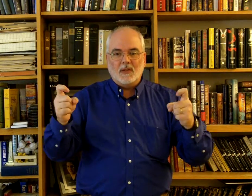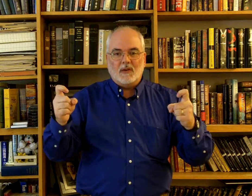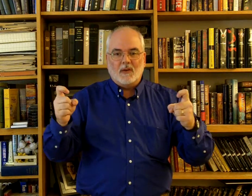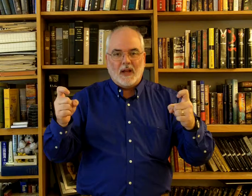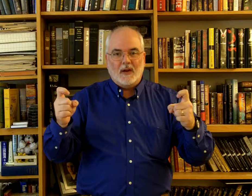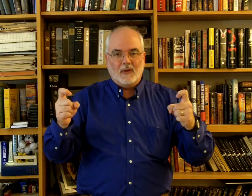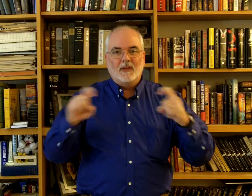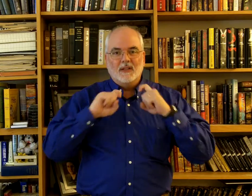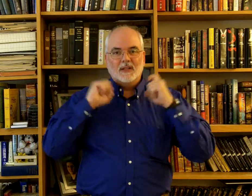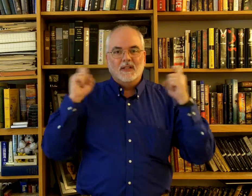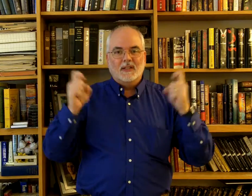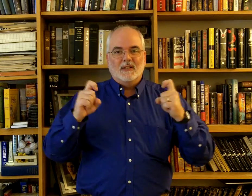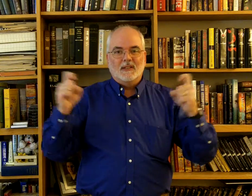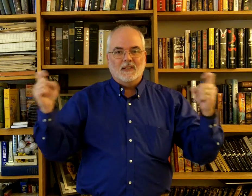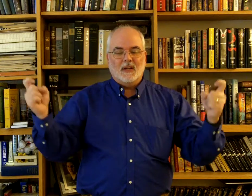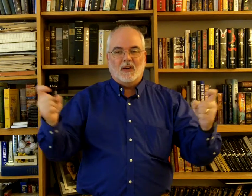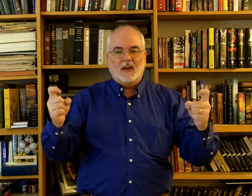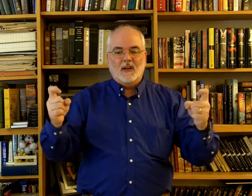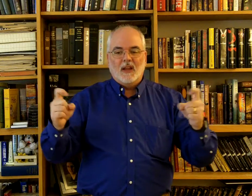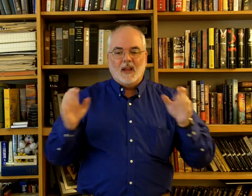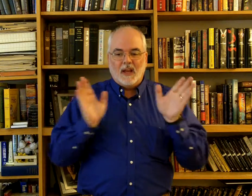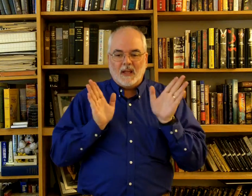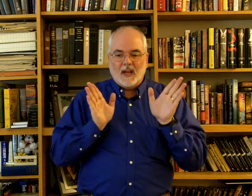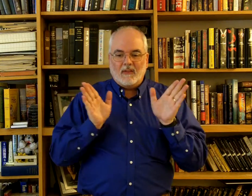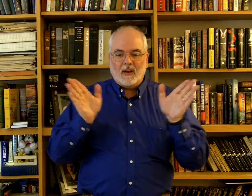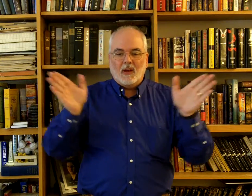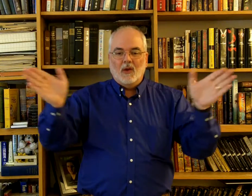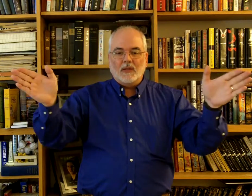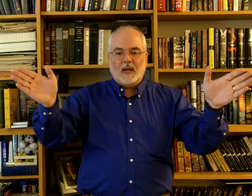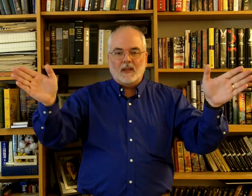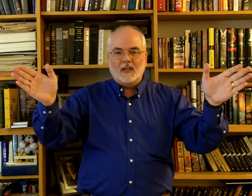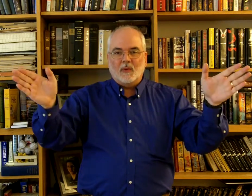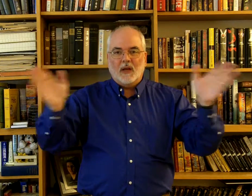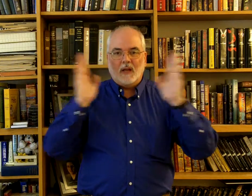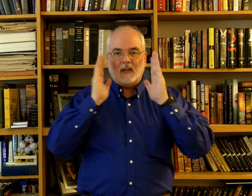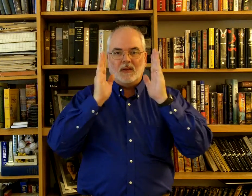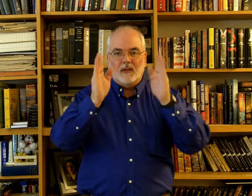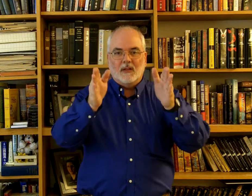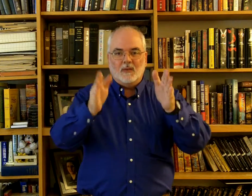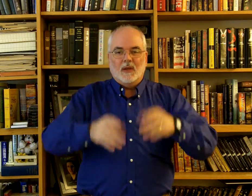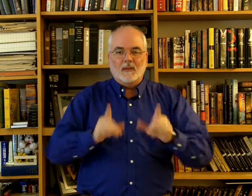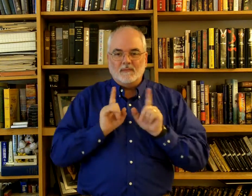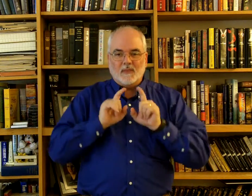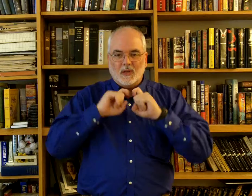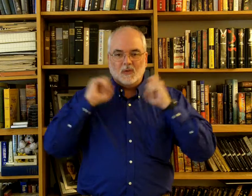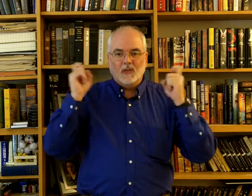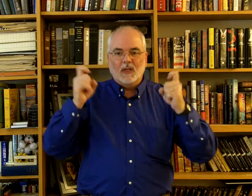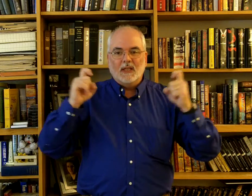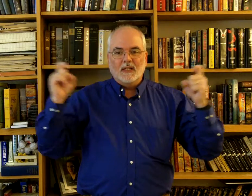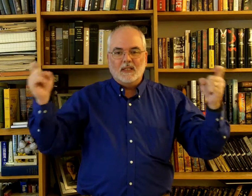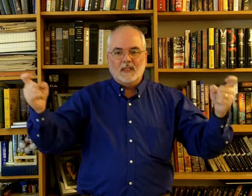semicircle out. All right? And it kind of goes out this way, not this way. So,